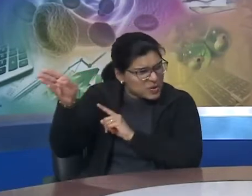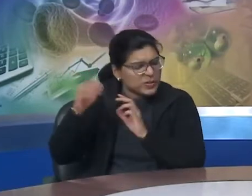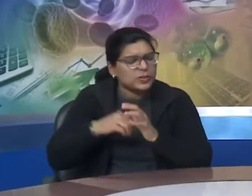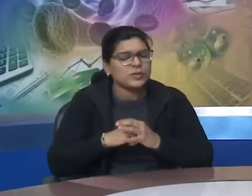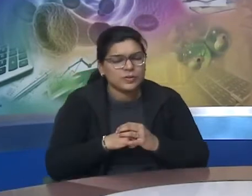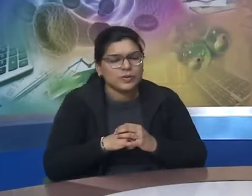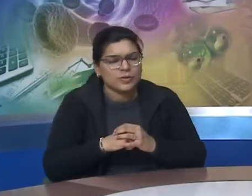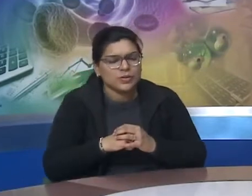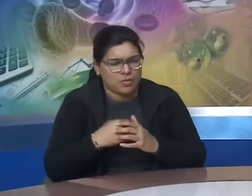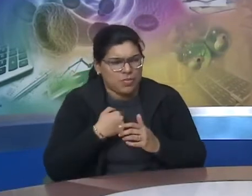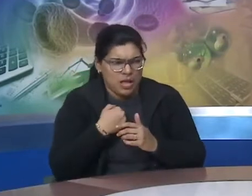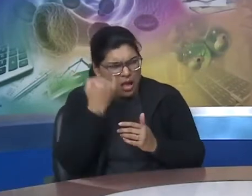see the tiger